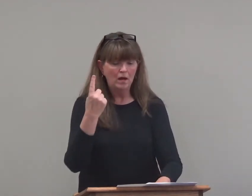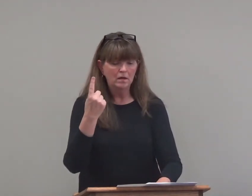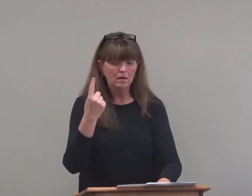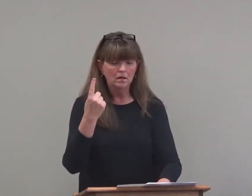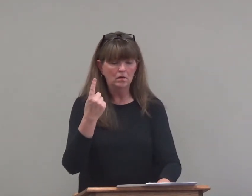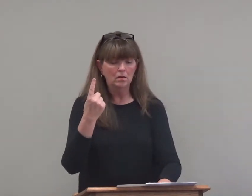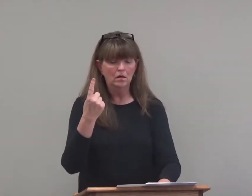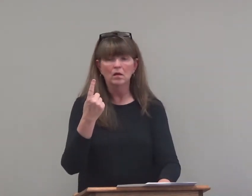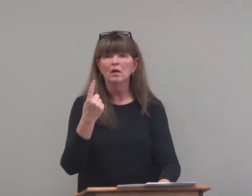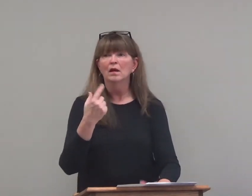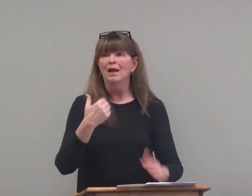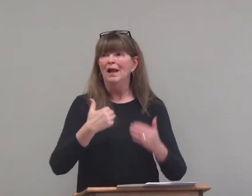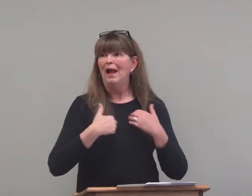When you see someone